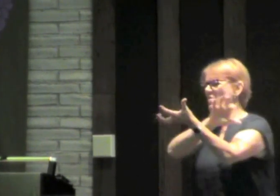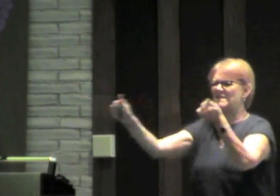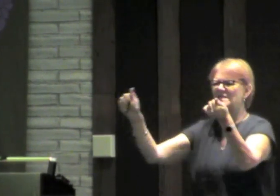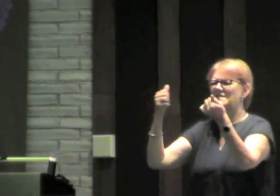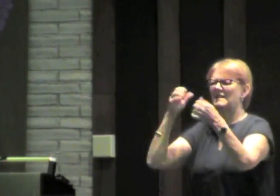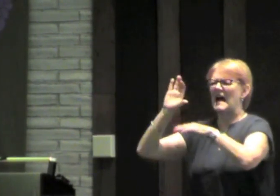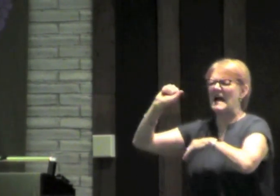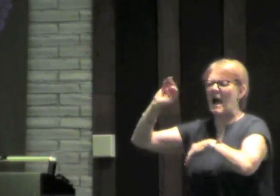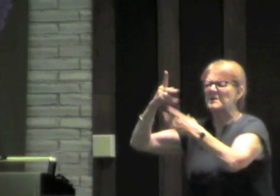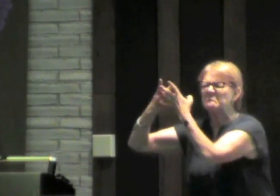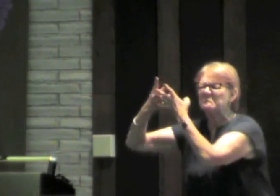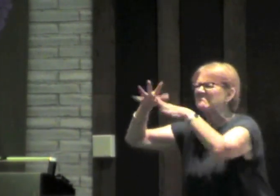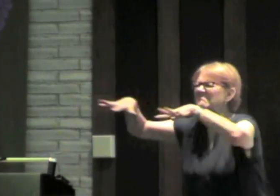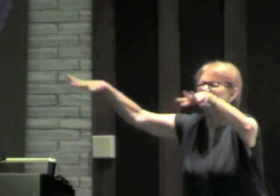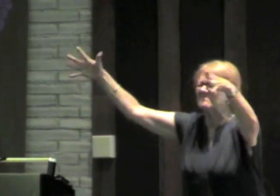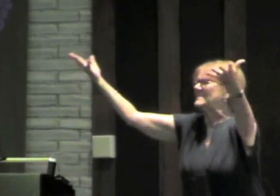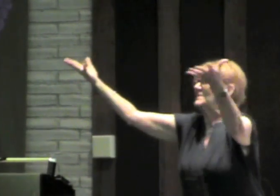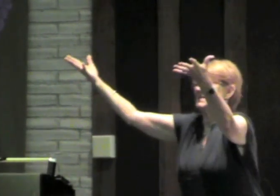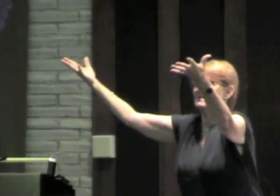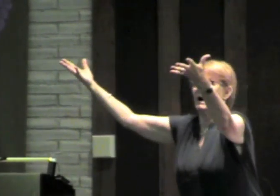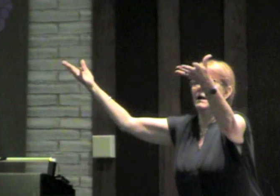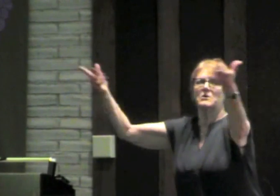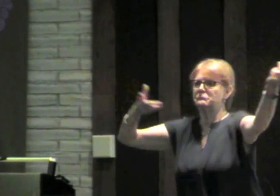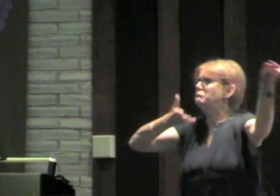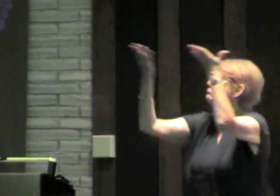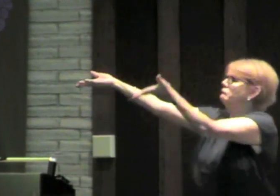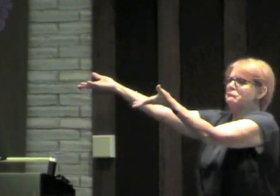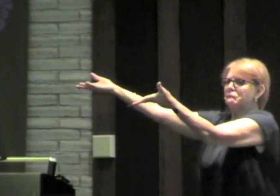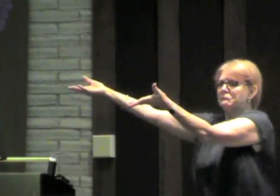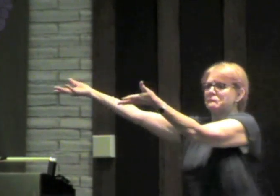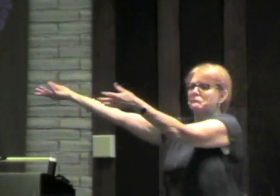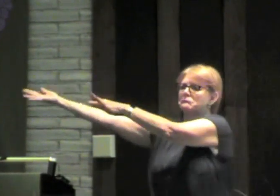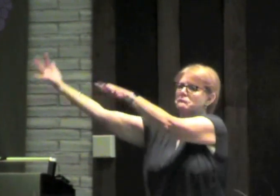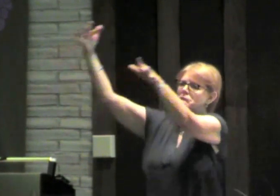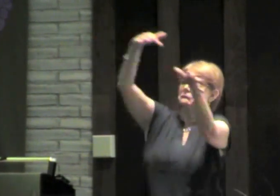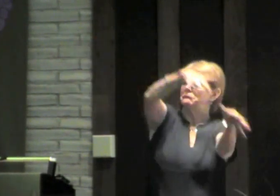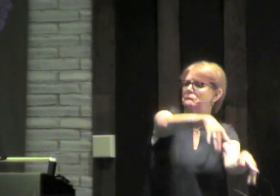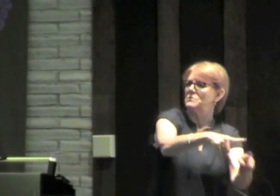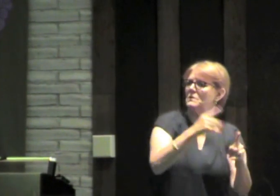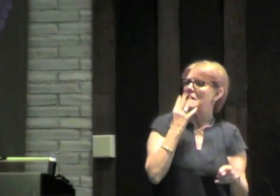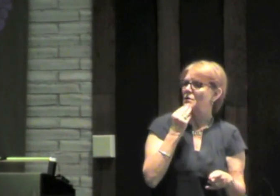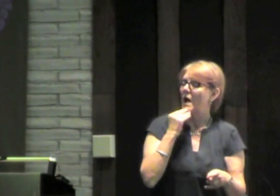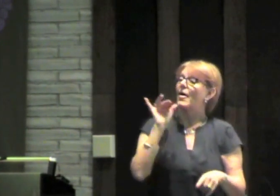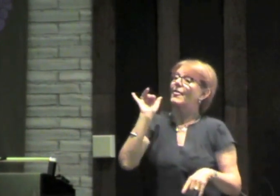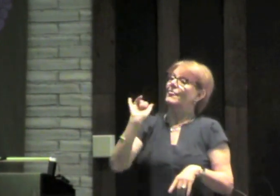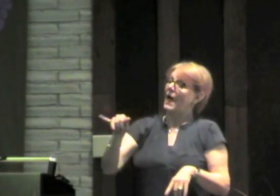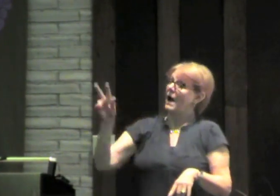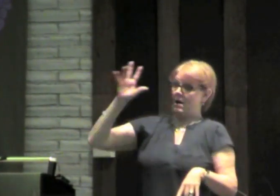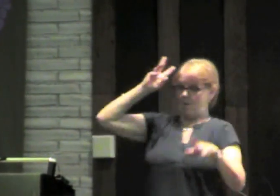do with Israel. You know, we had all these concentration camps and things like that. So they gave